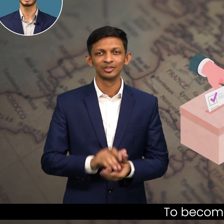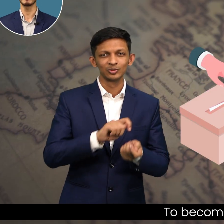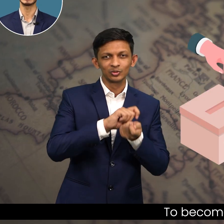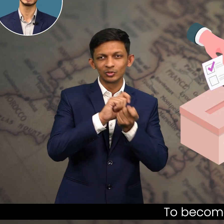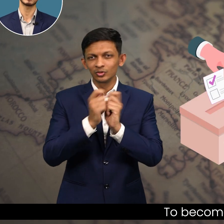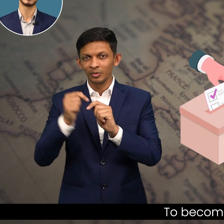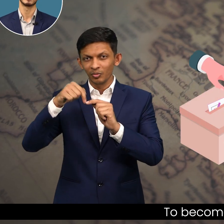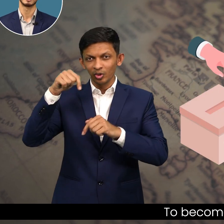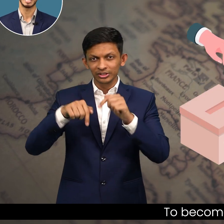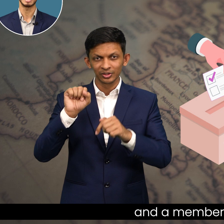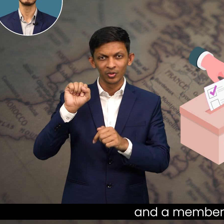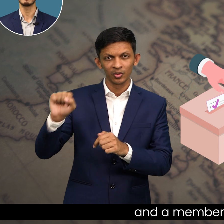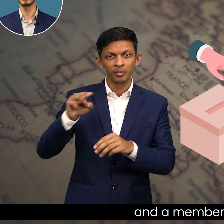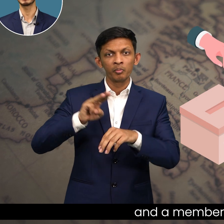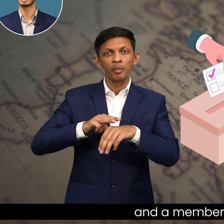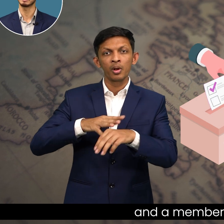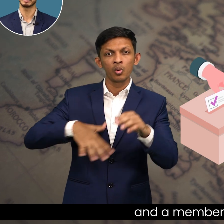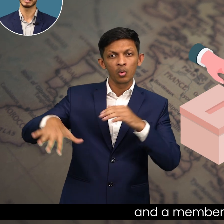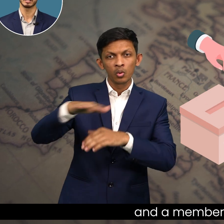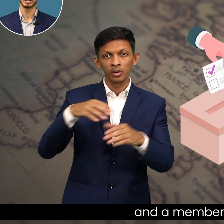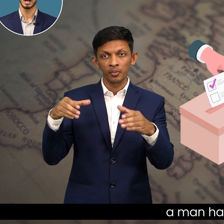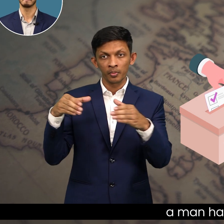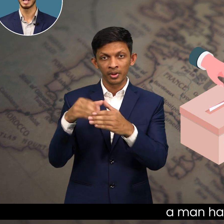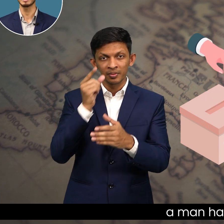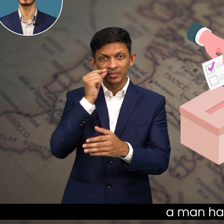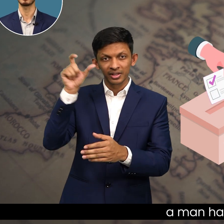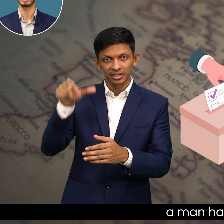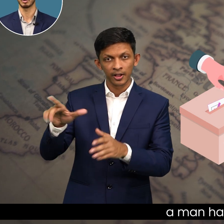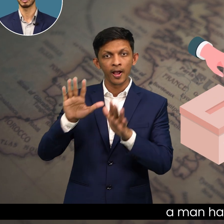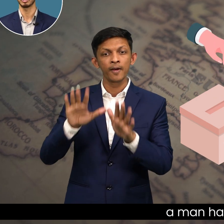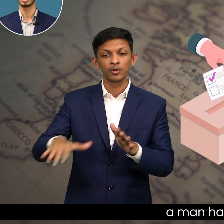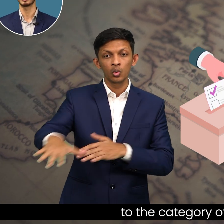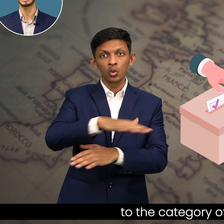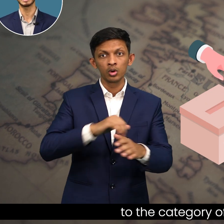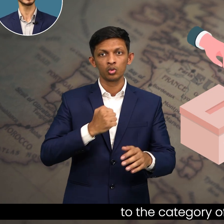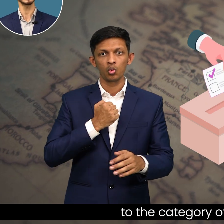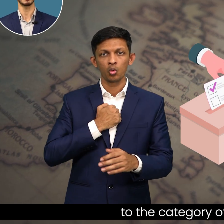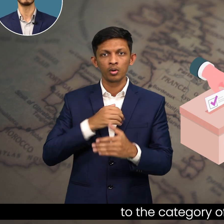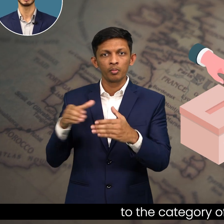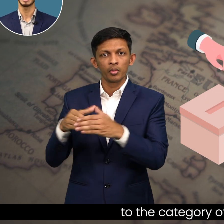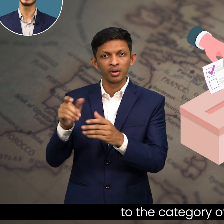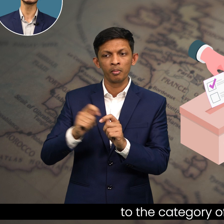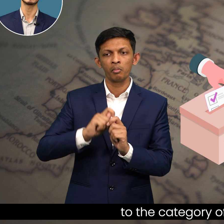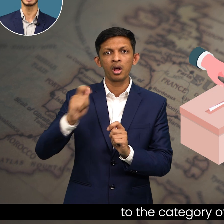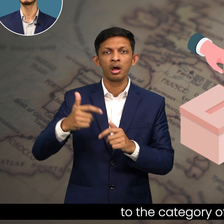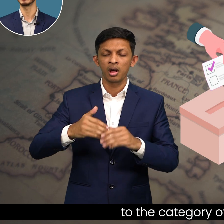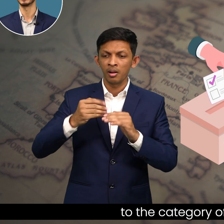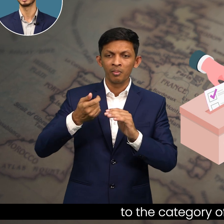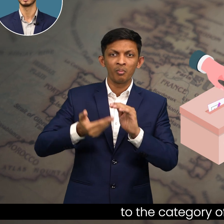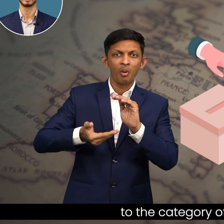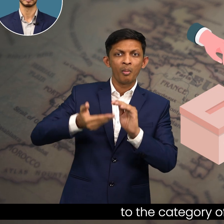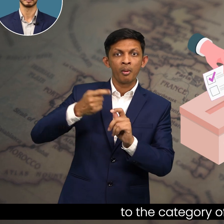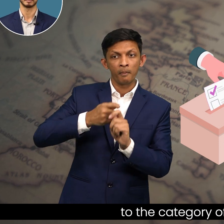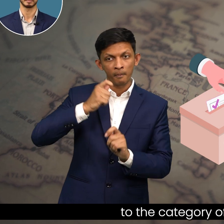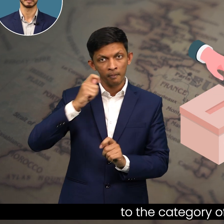To become an elector and a member of the assembly, a man had to belong to the category of highest